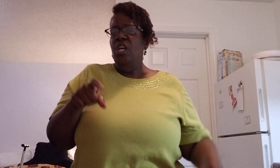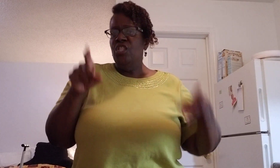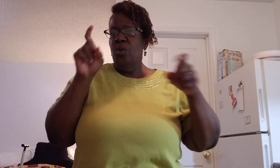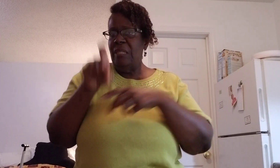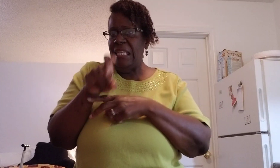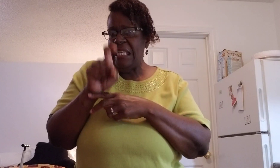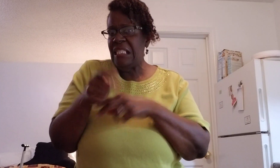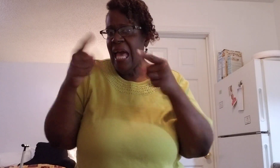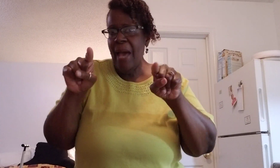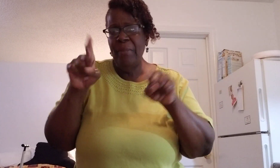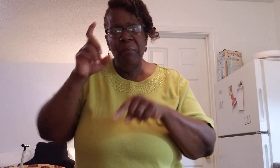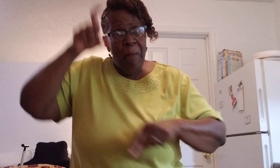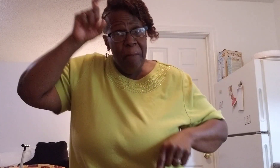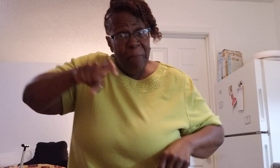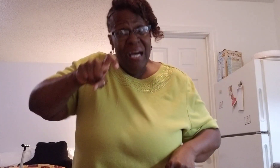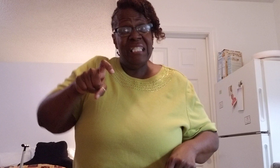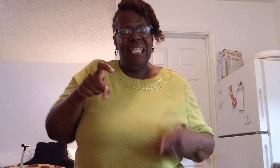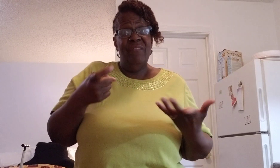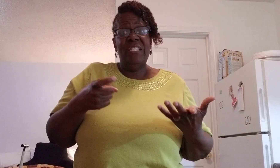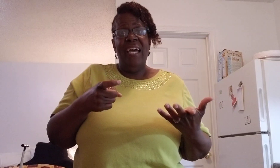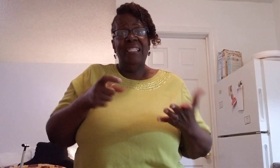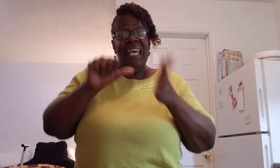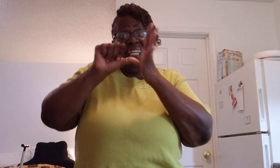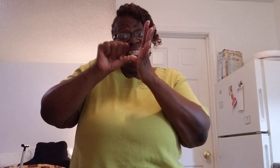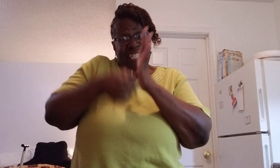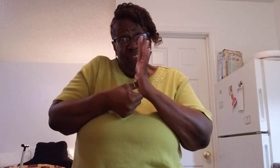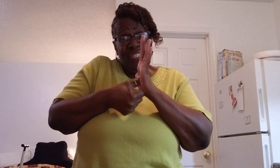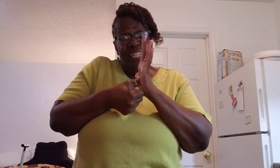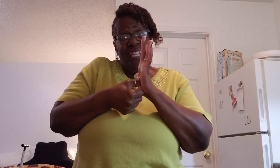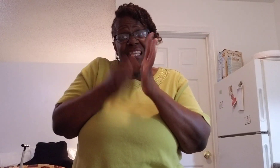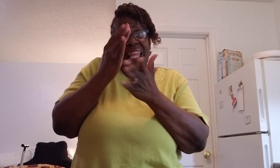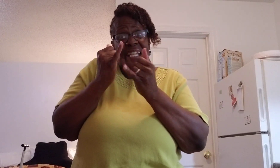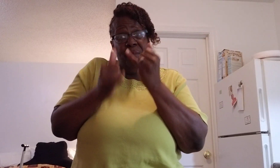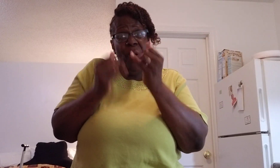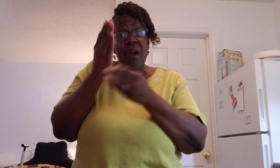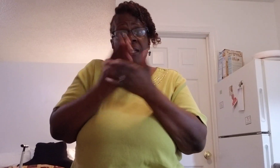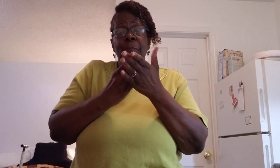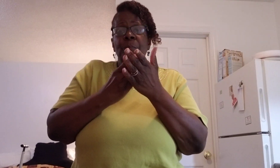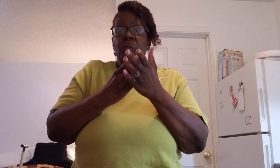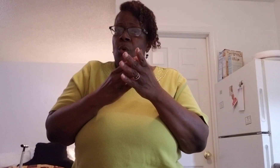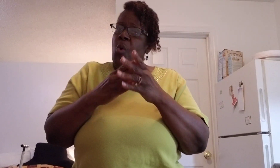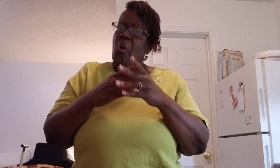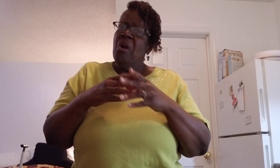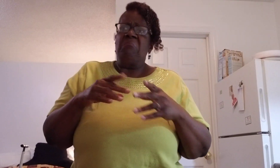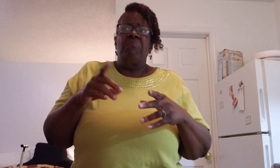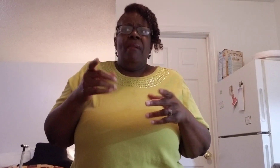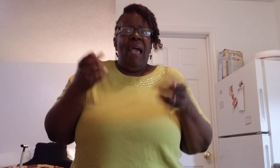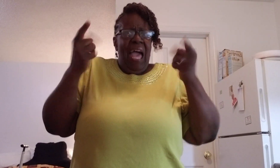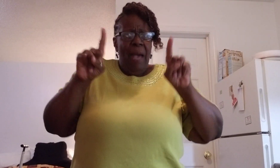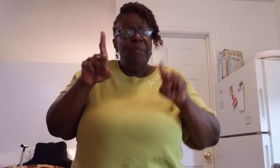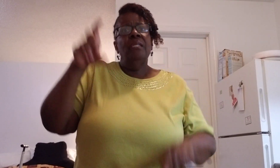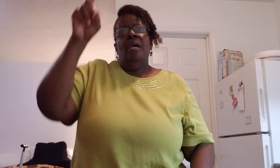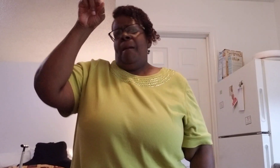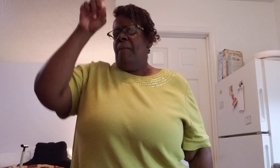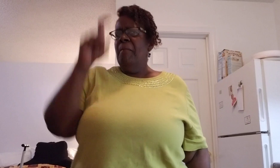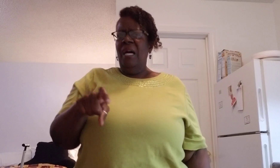So needs happen must. Emphasize that. Kind of emphasize that last part. Or happen must.